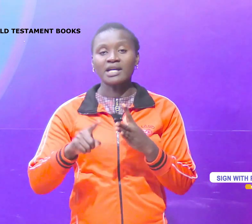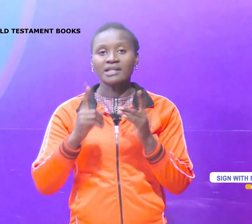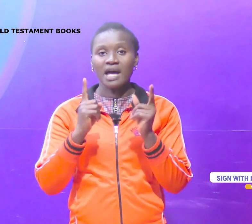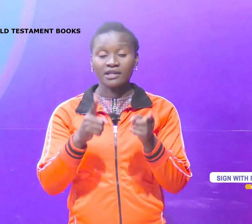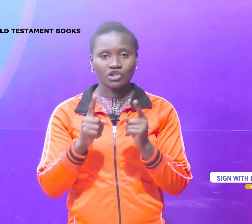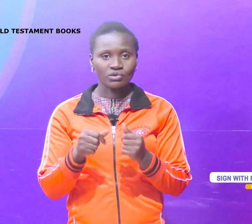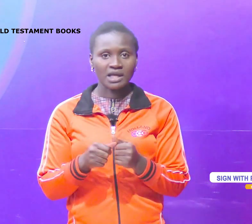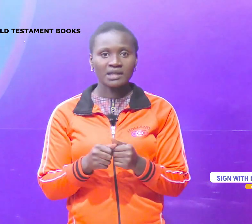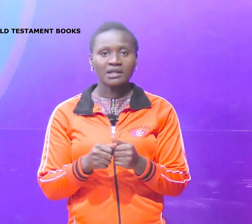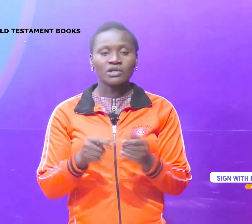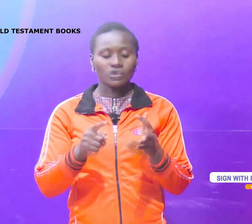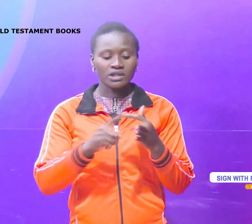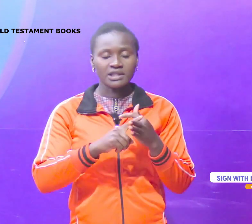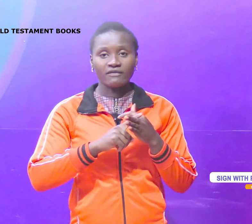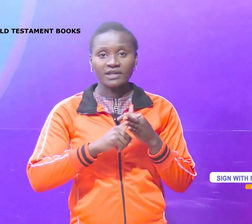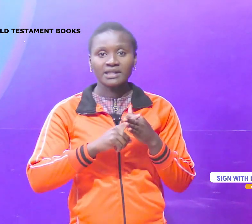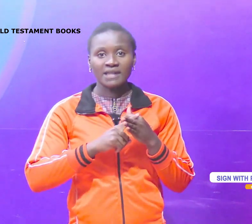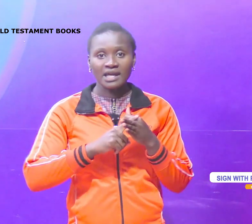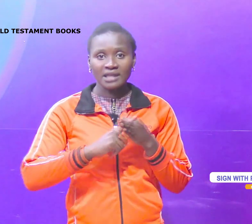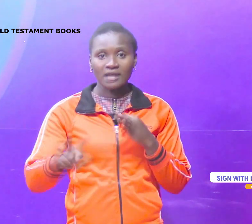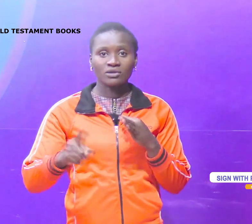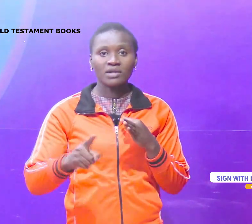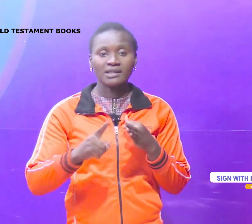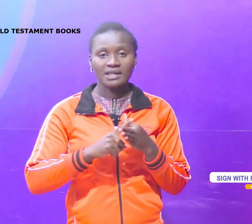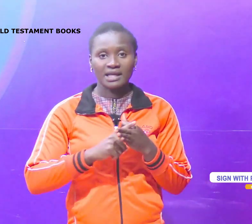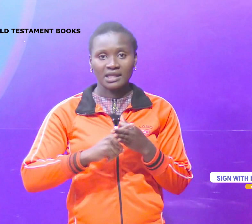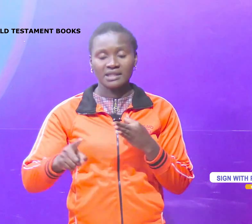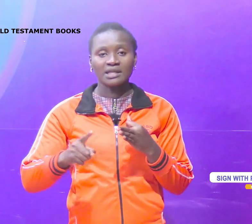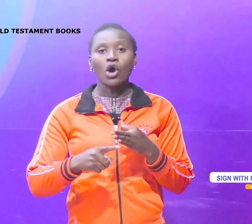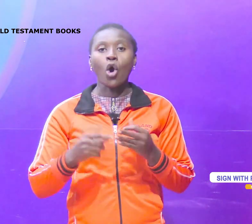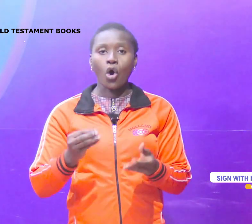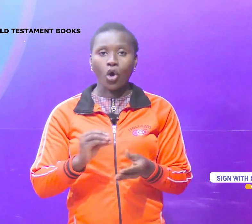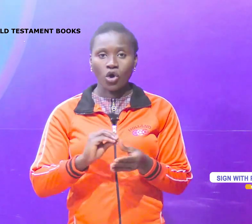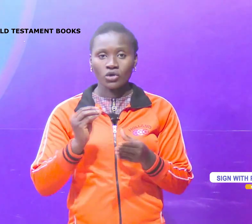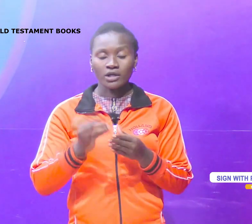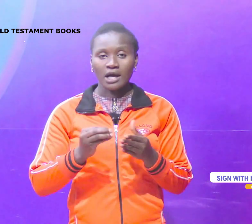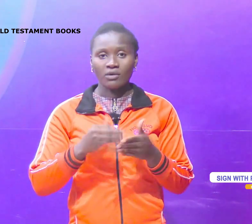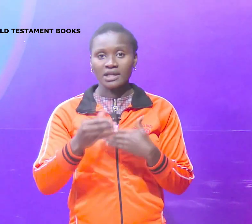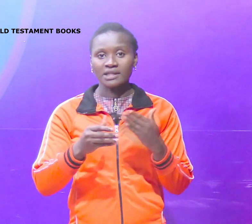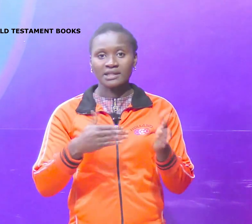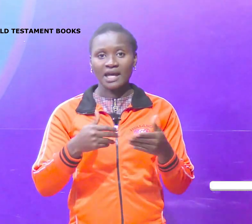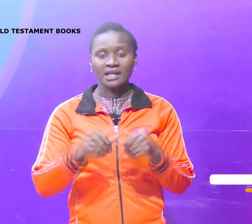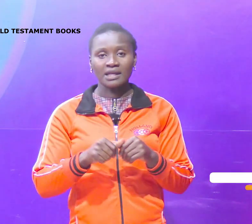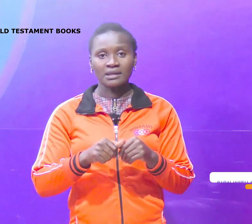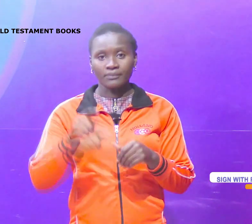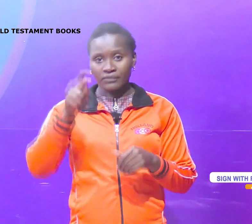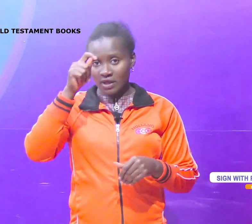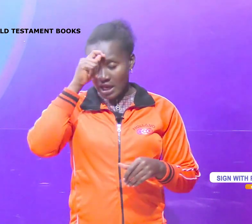has two signs. So this is the first sign, Exodus, like this. Or our next sign is